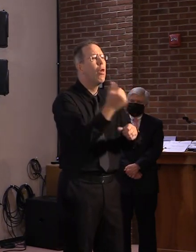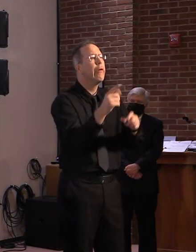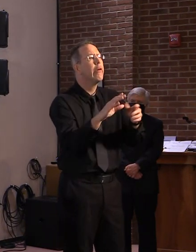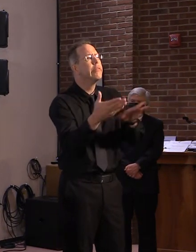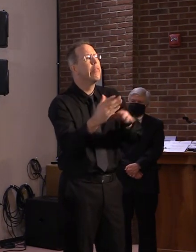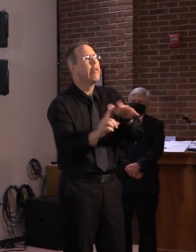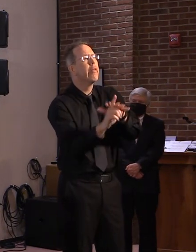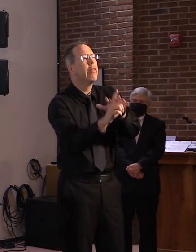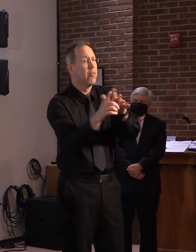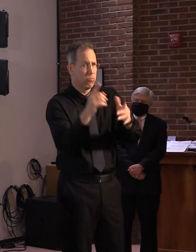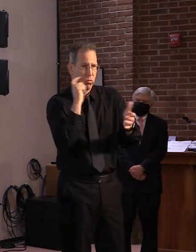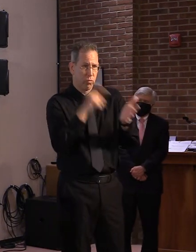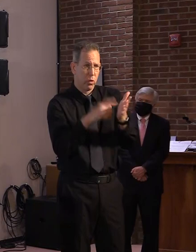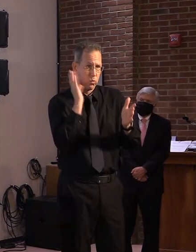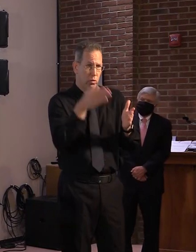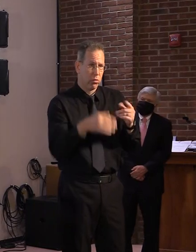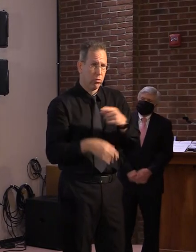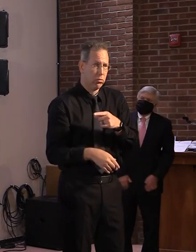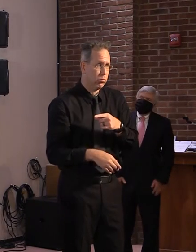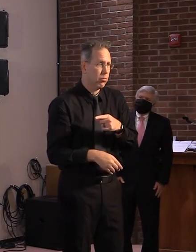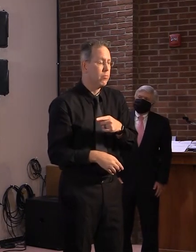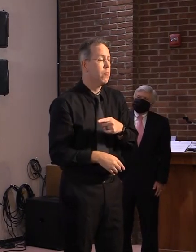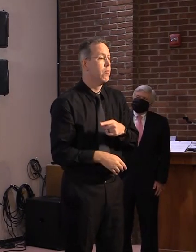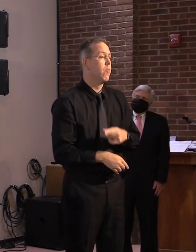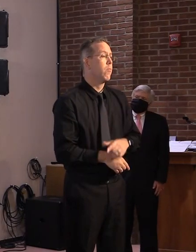thank goodness was spared that many COVID deaths.